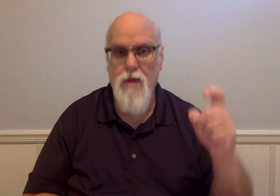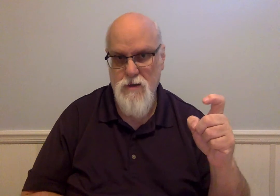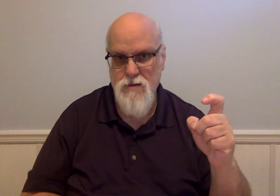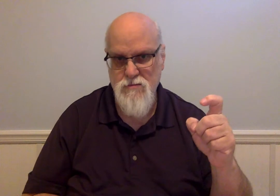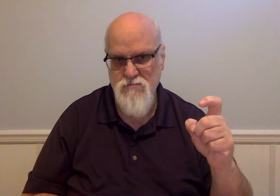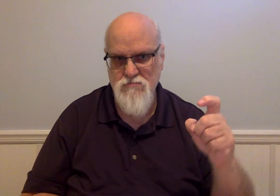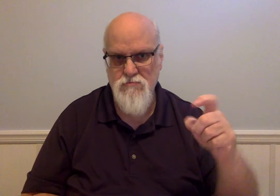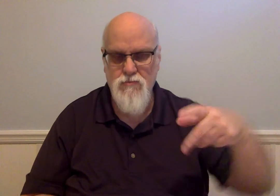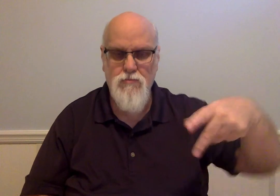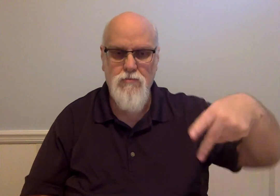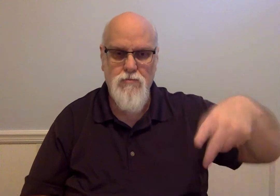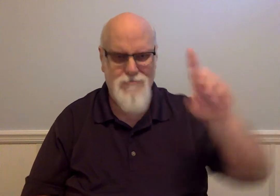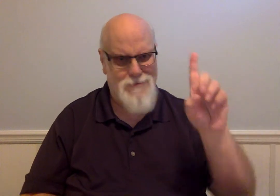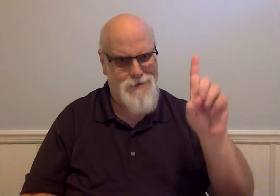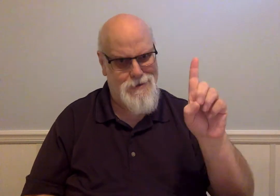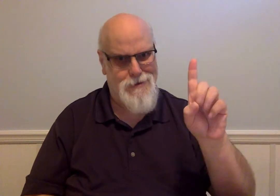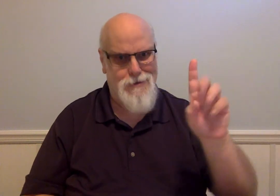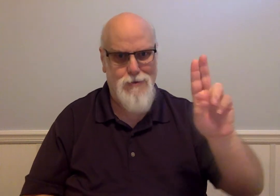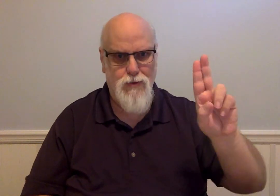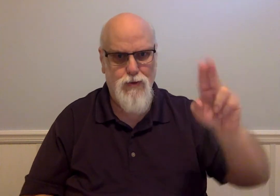Duplex, you would just fingerspell that one also.